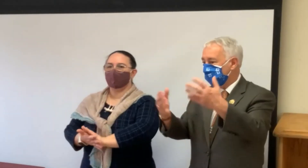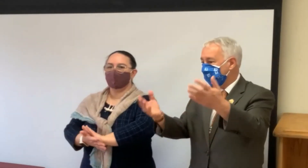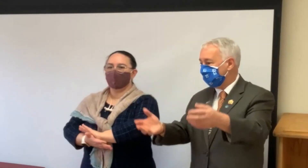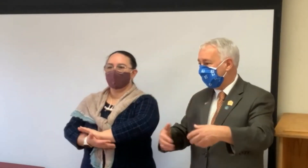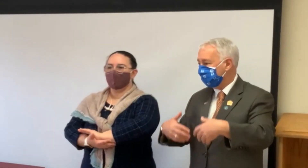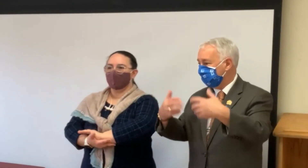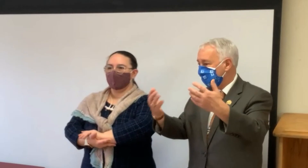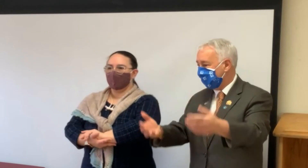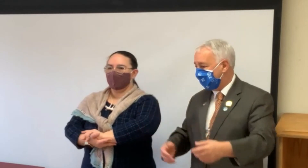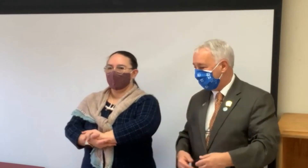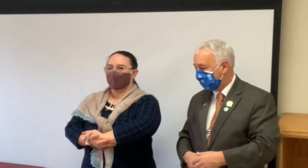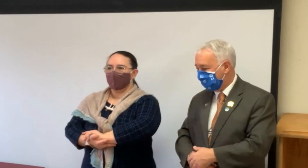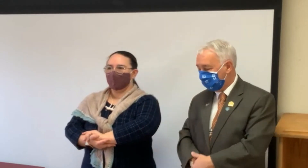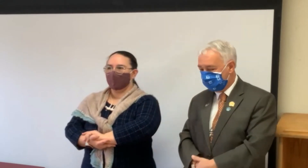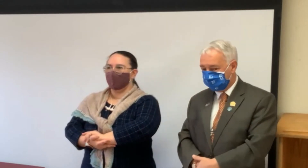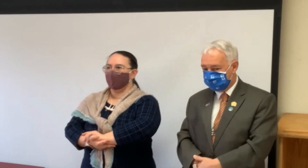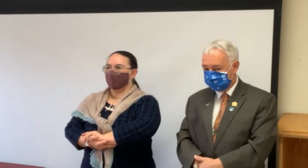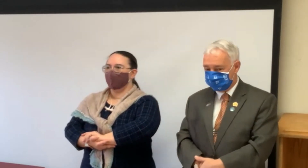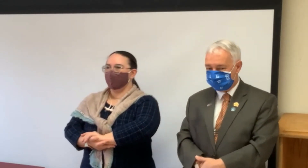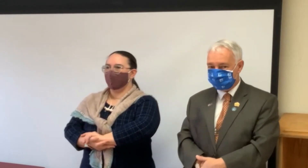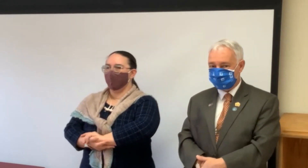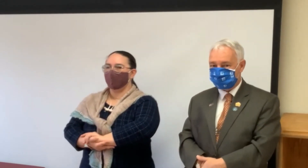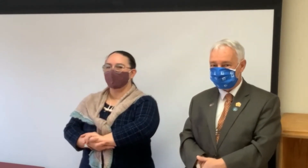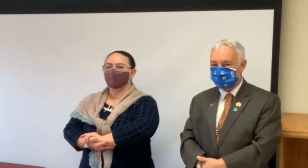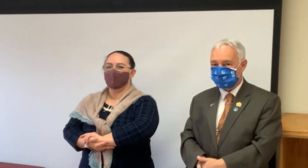we're going to treat them like family. We're going to advocate for them.